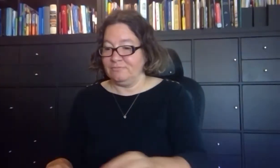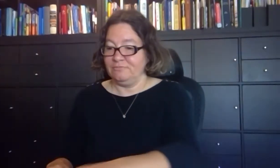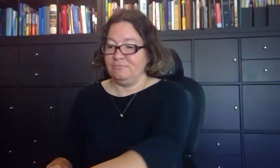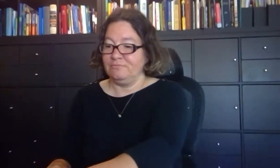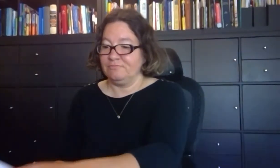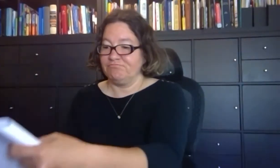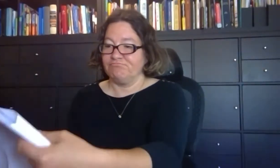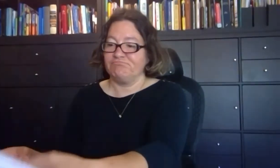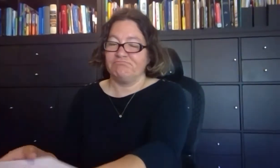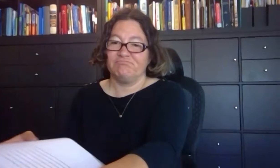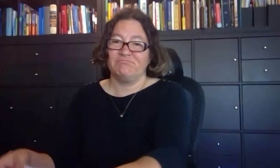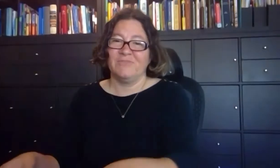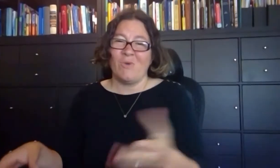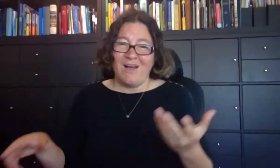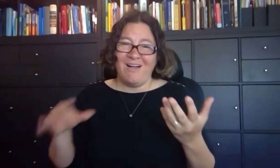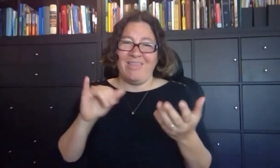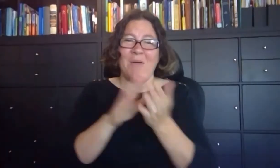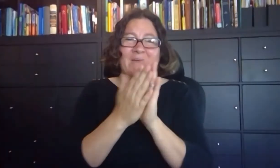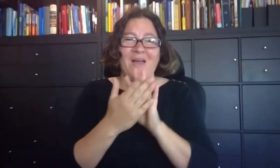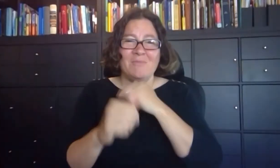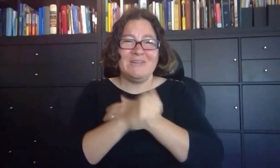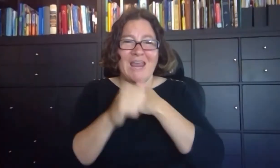who already agree with us?